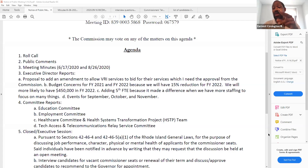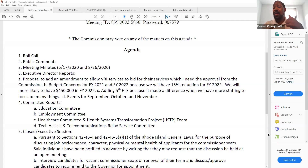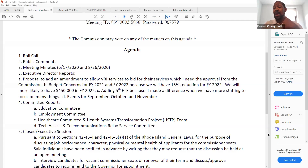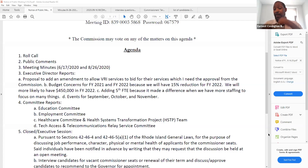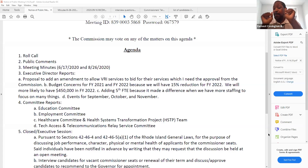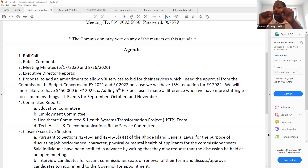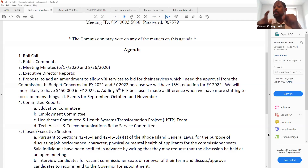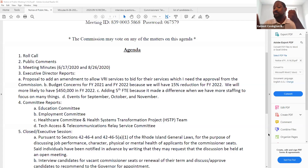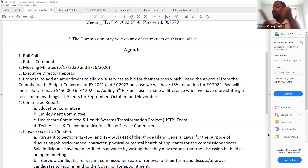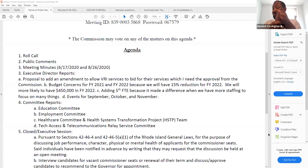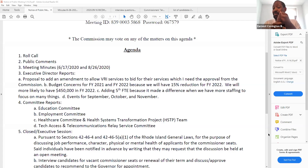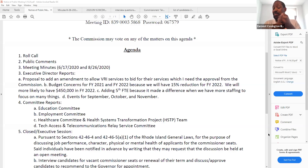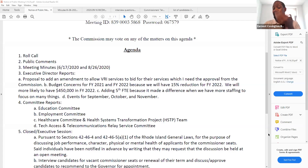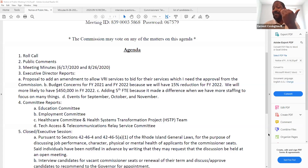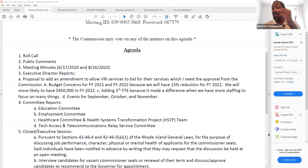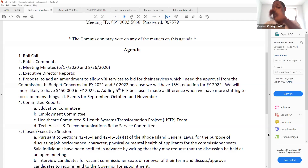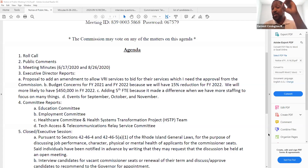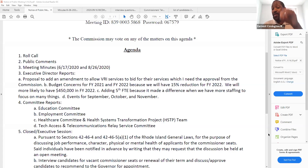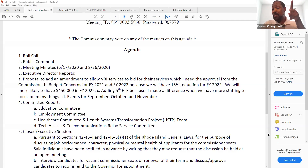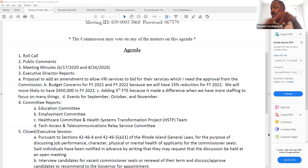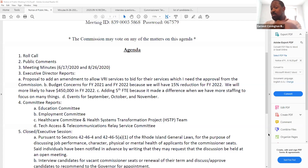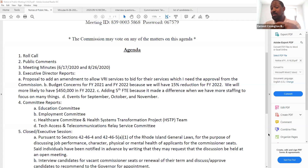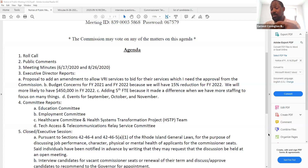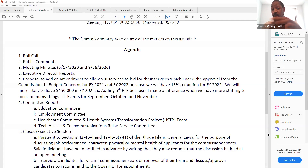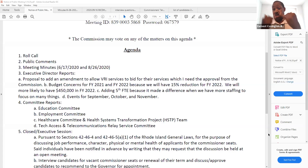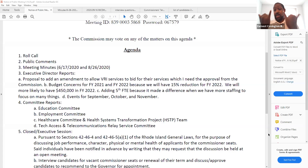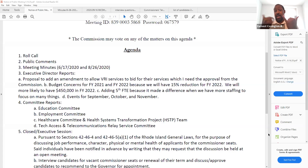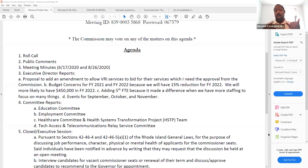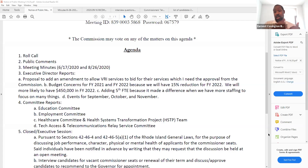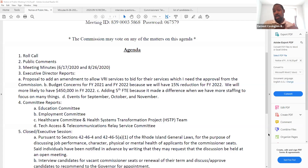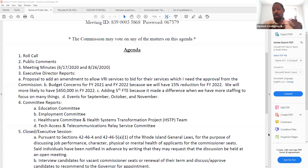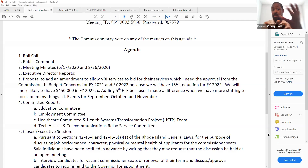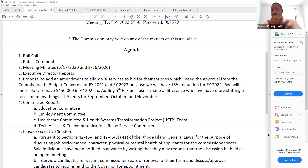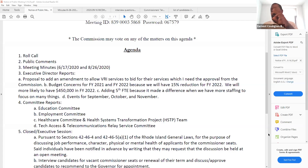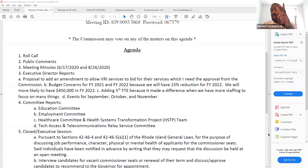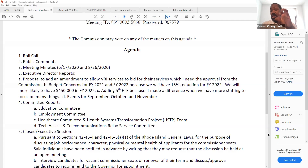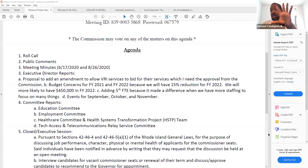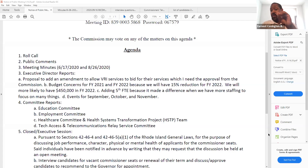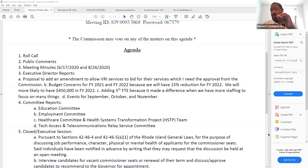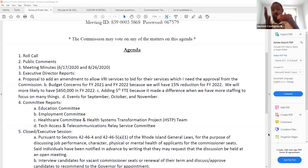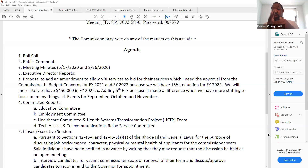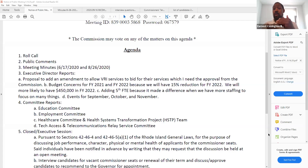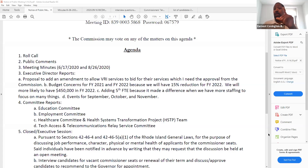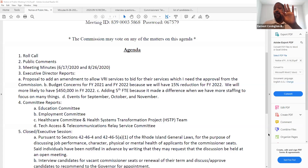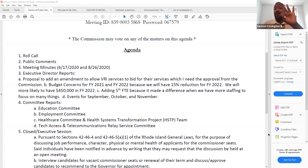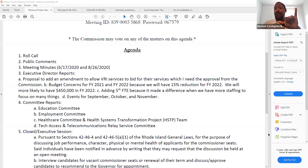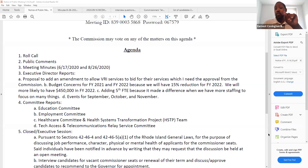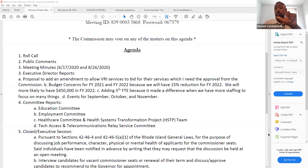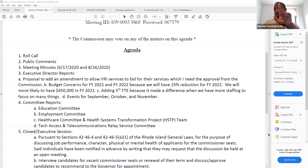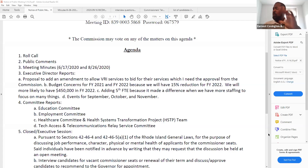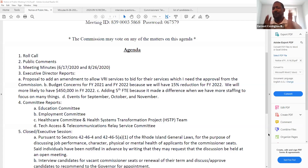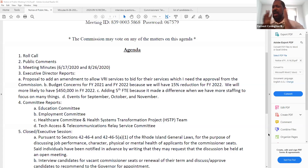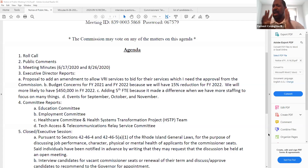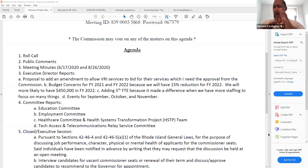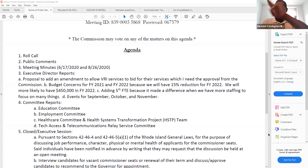FY 2022, it's possible we're going to really get an impact and have a 15% cut. And we